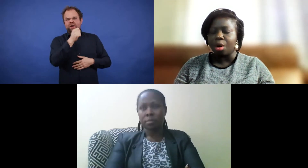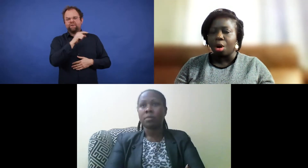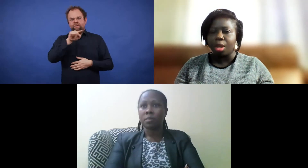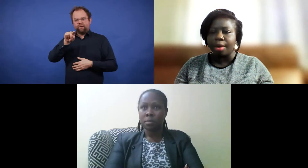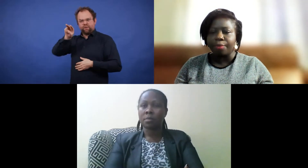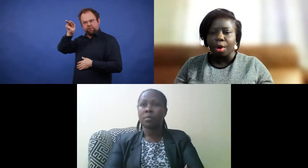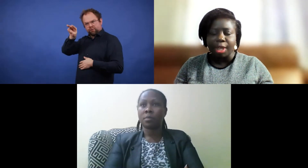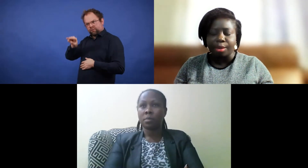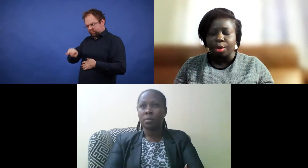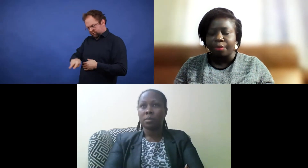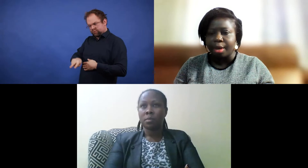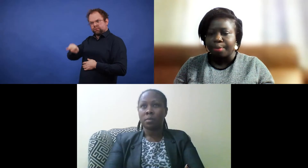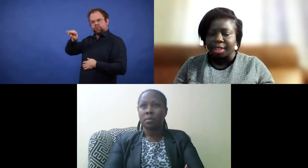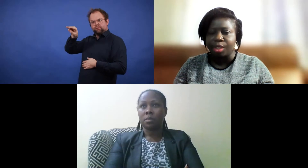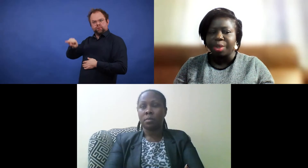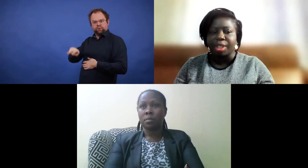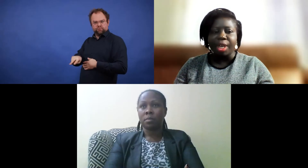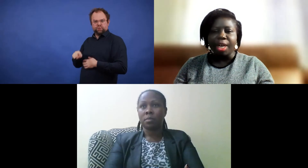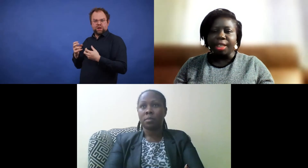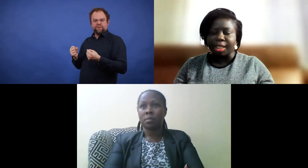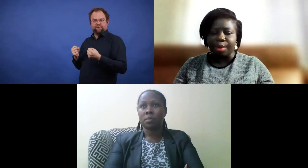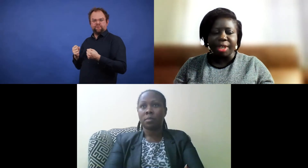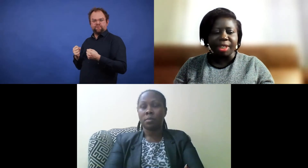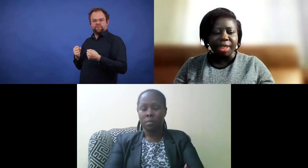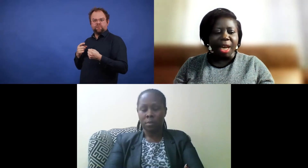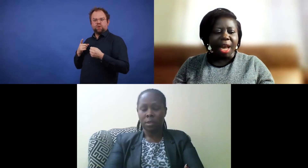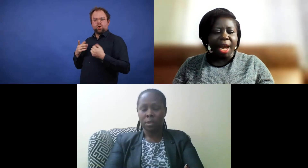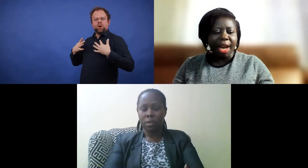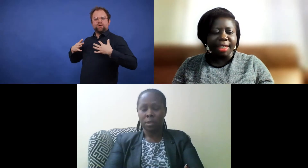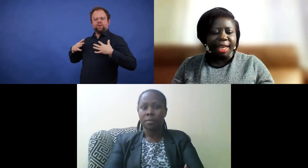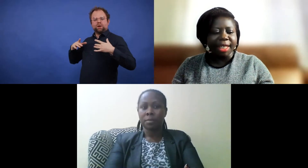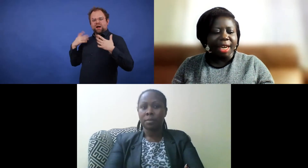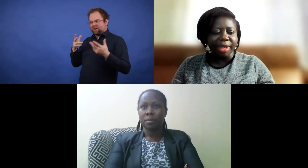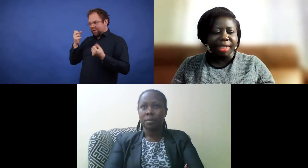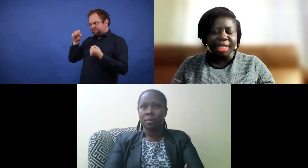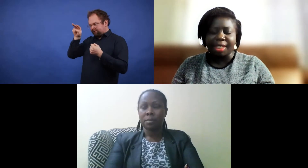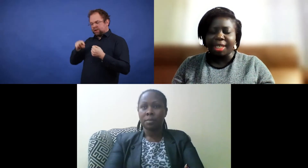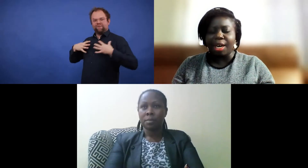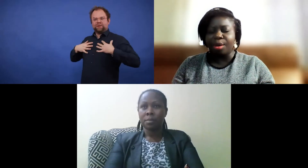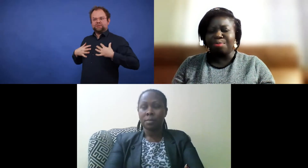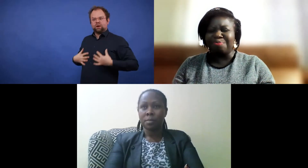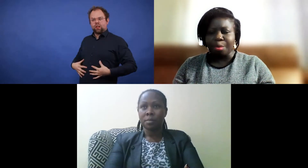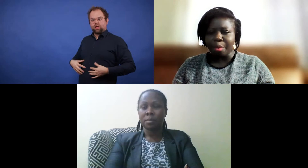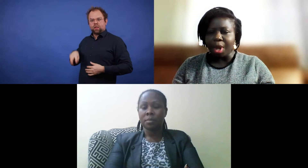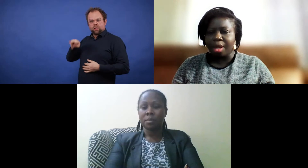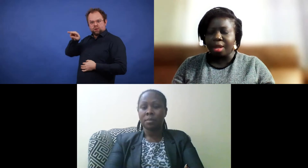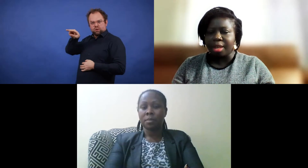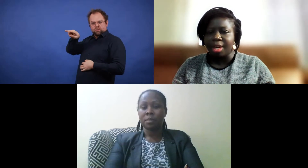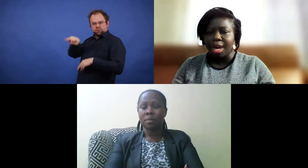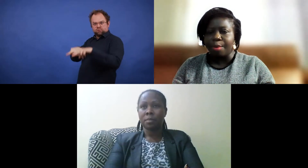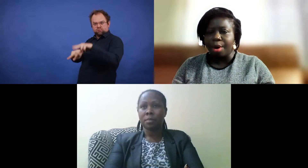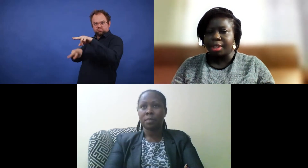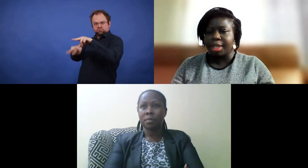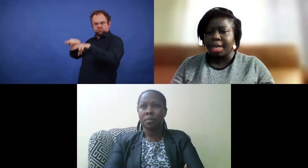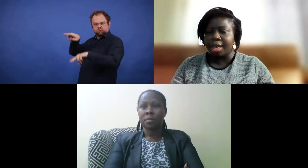across all types of persons with disability. And then there is this thing